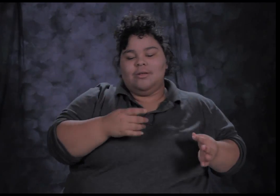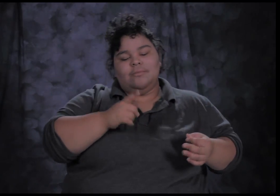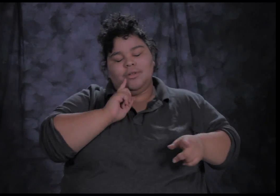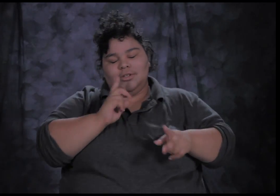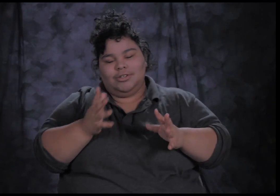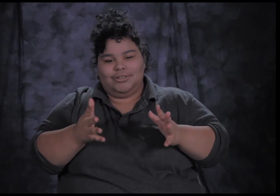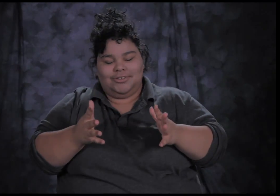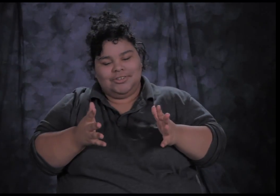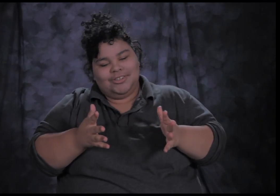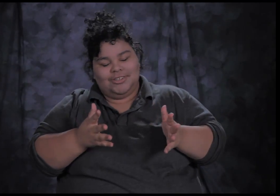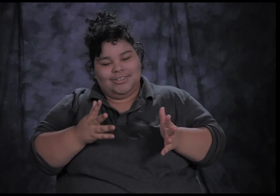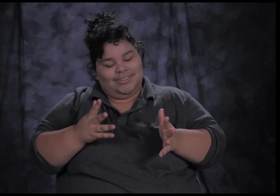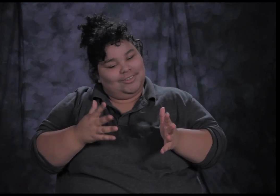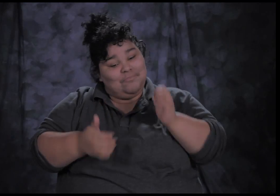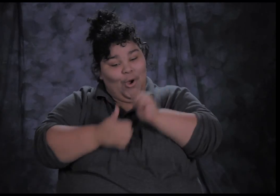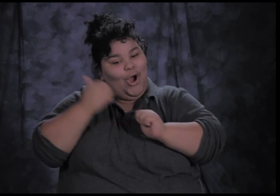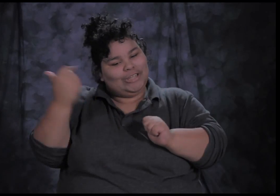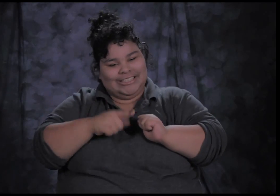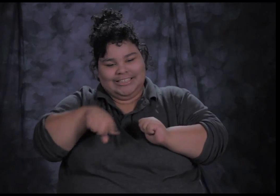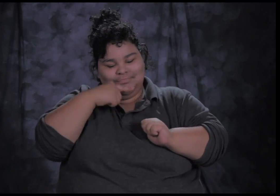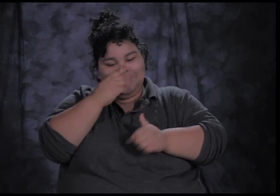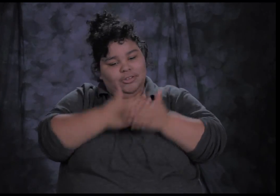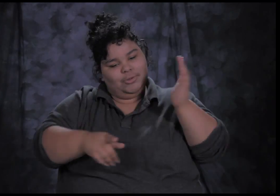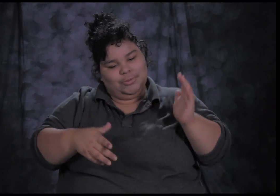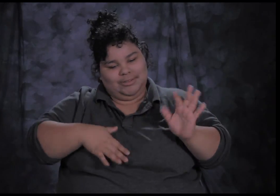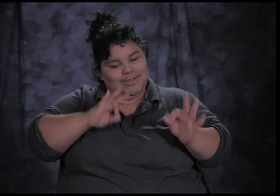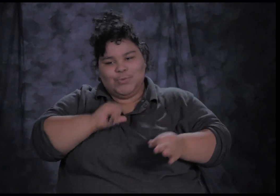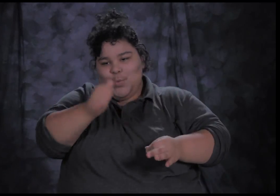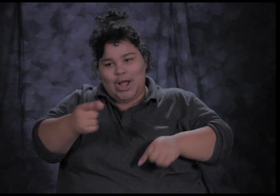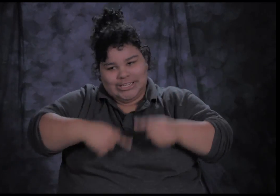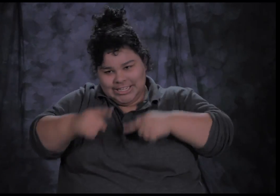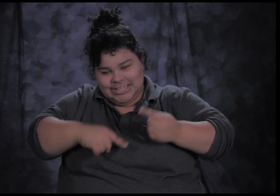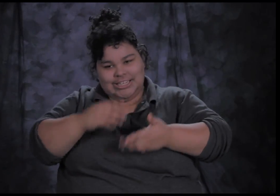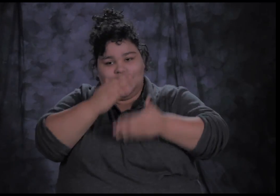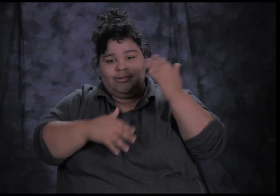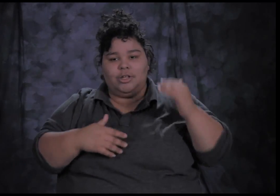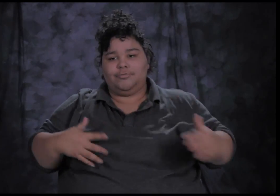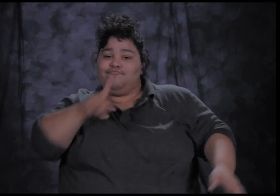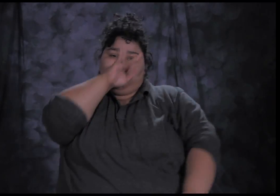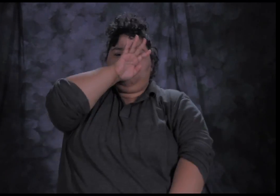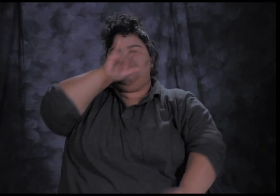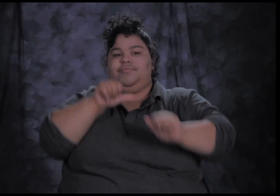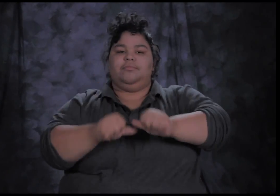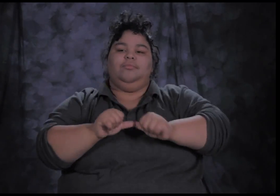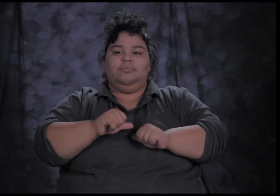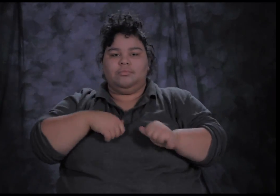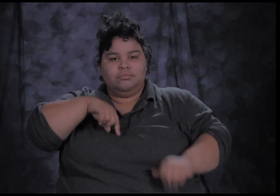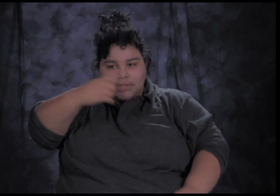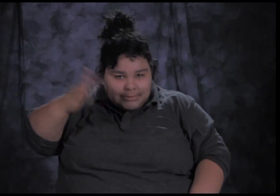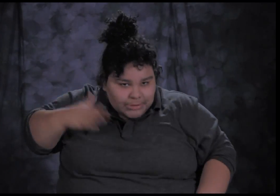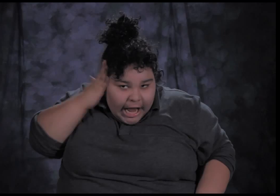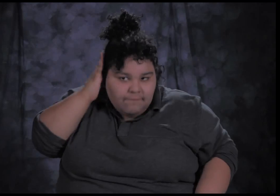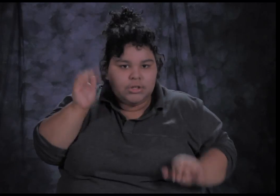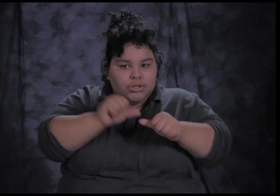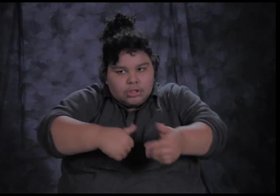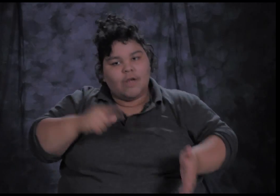them over and over again that I'm deaf. They just didn't really remember it, I guess. I was like, hey, I'm